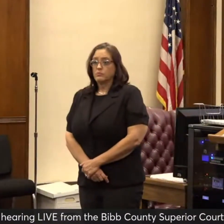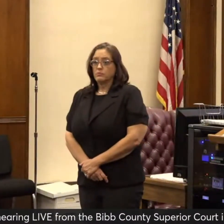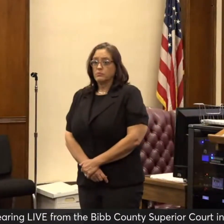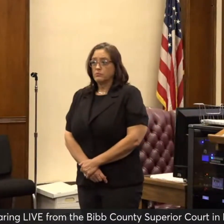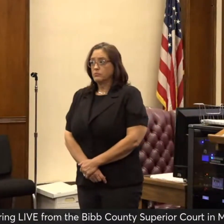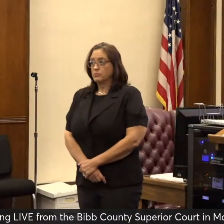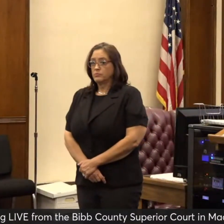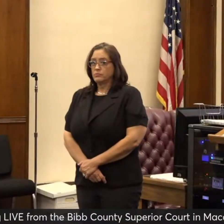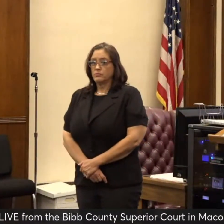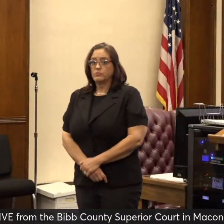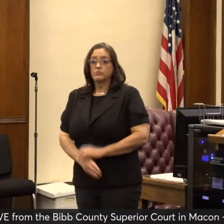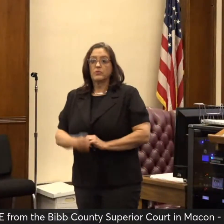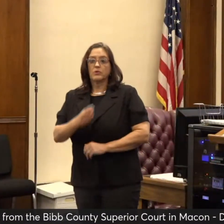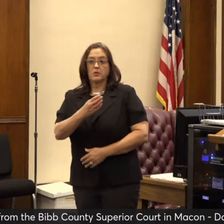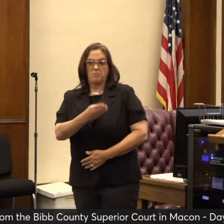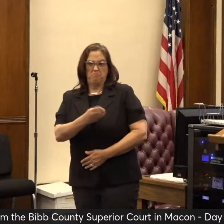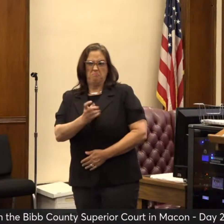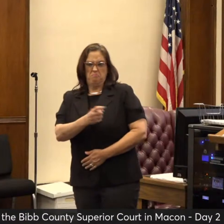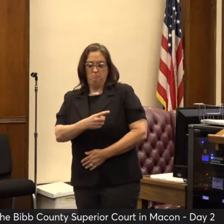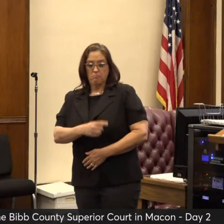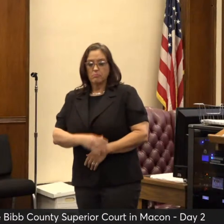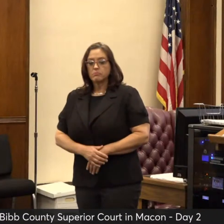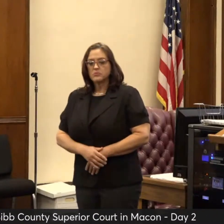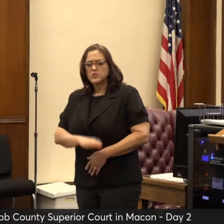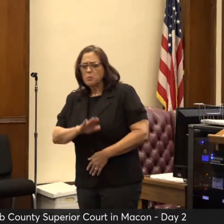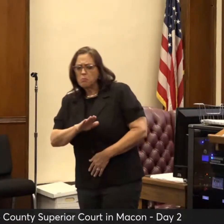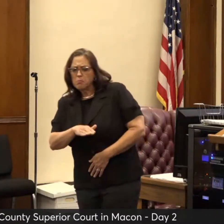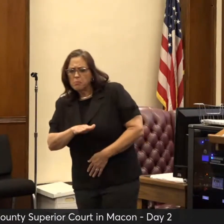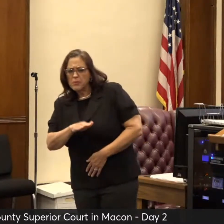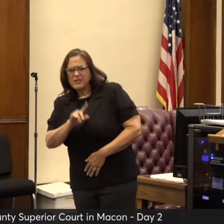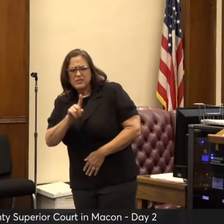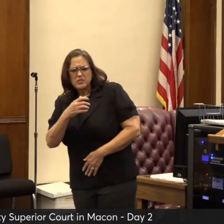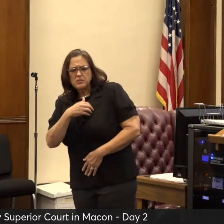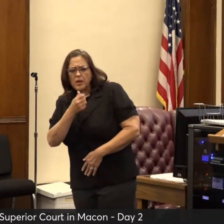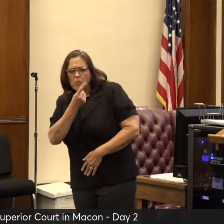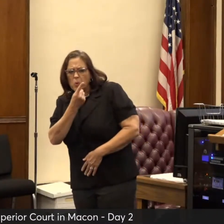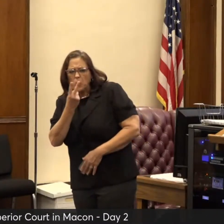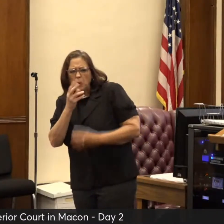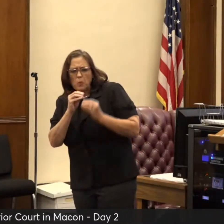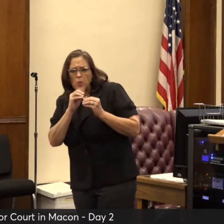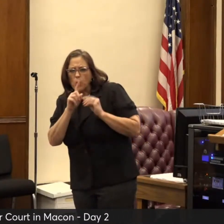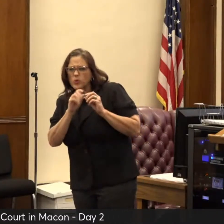So, Ms. Clark, I have just a couple of questions, a couple more clarification questions.